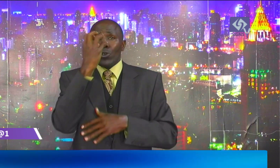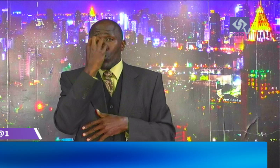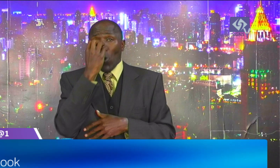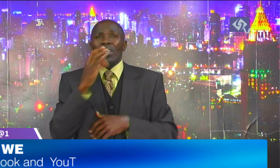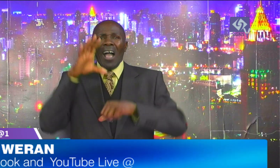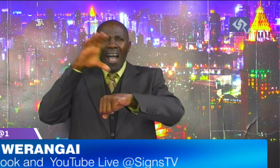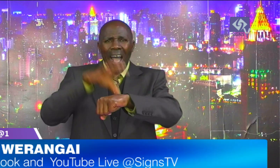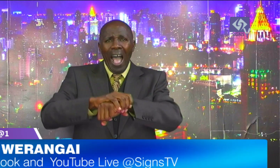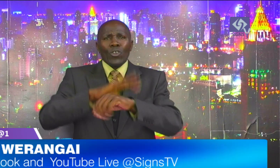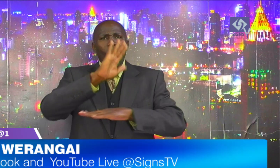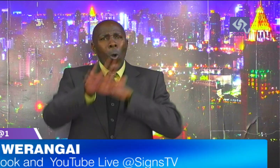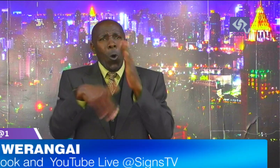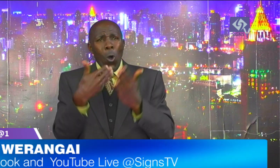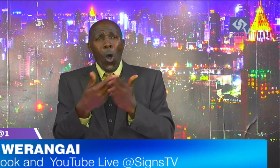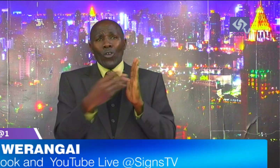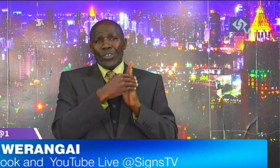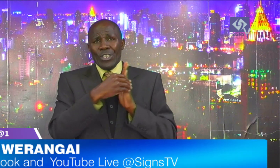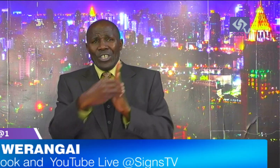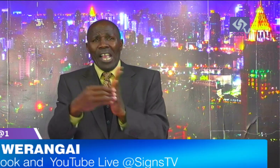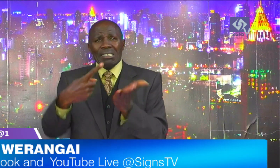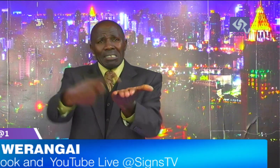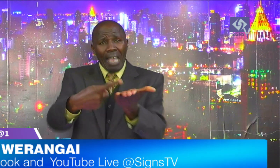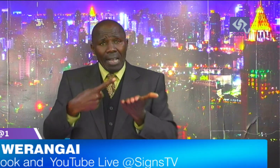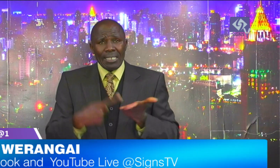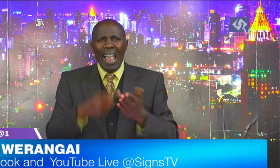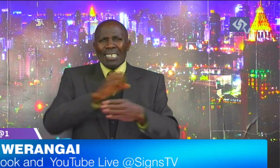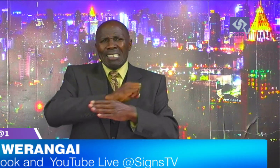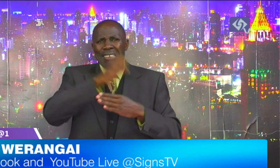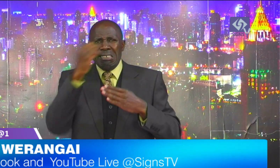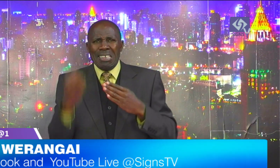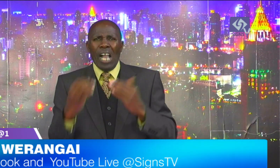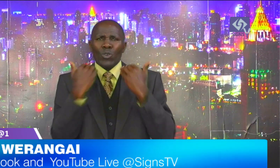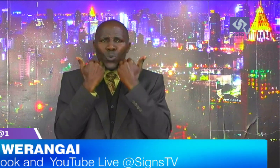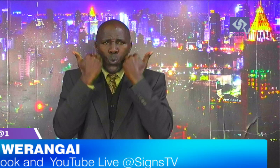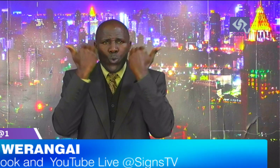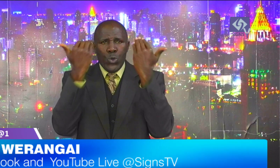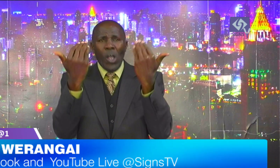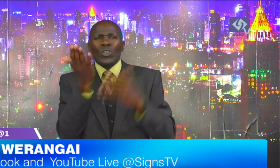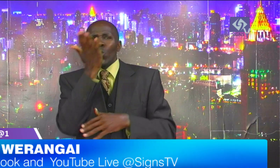Odinga has urged Ruto to engage all leaders in the discussion to end the